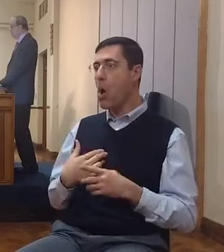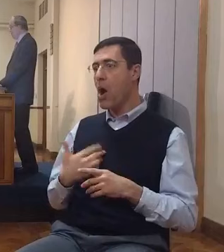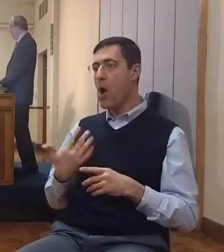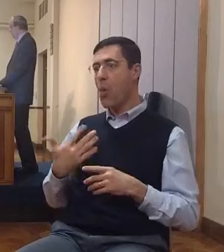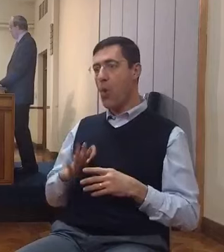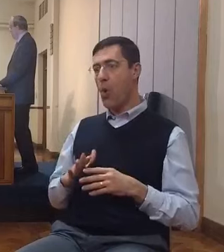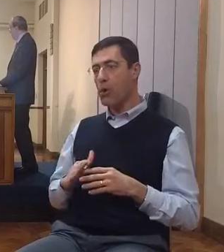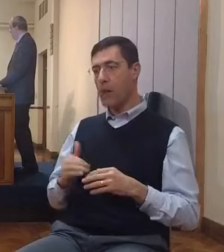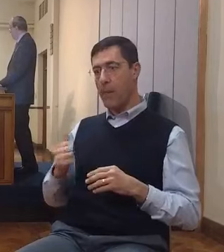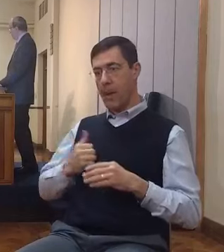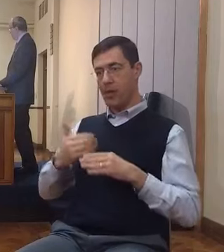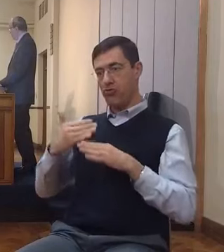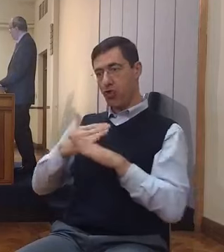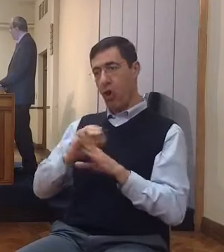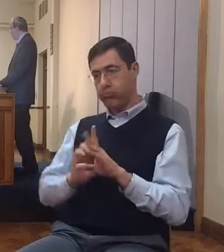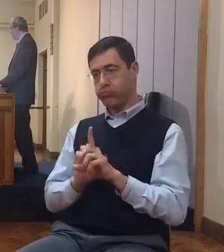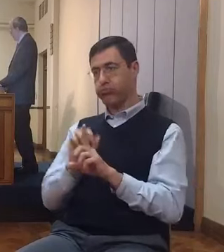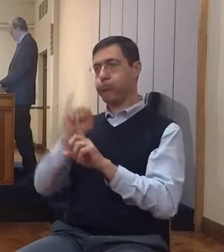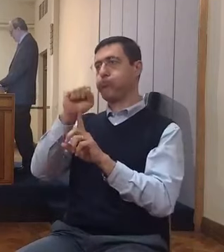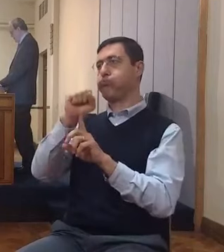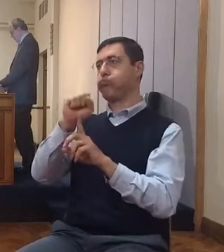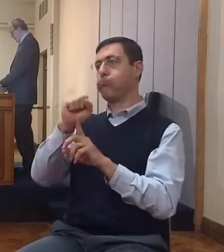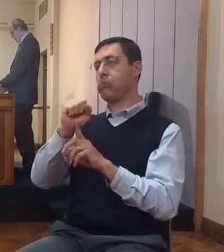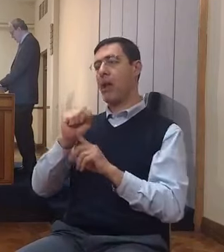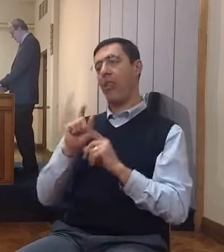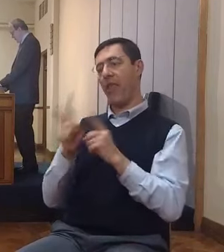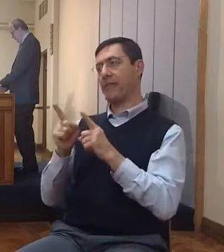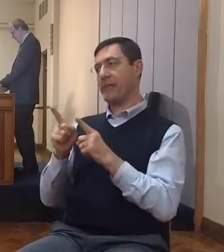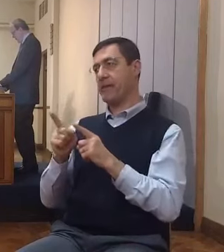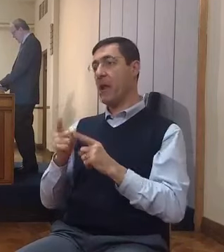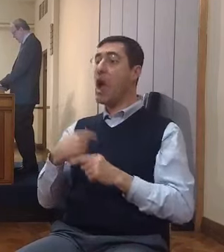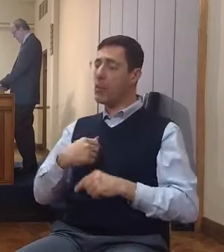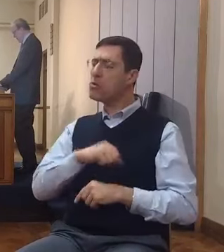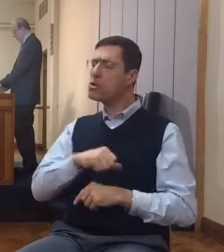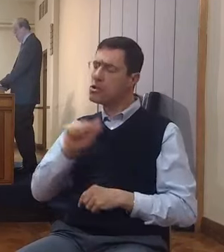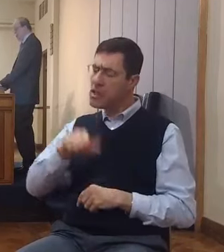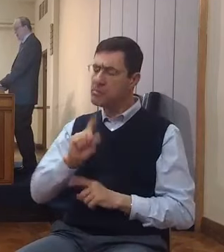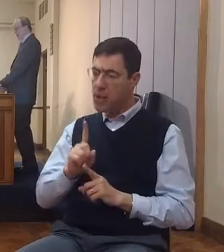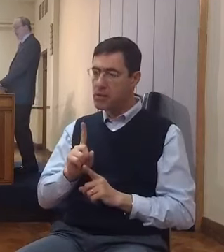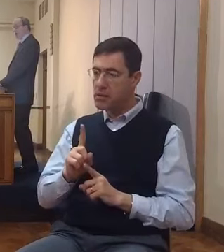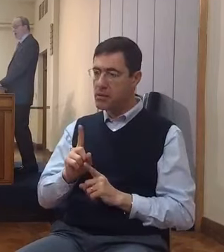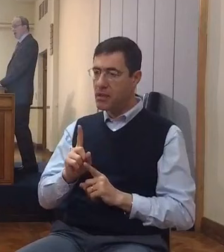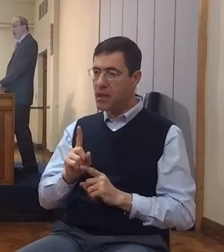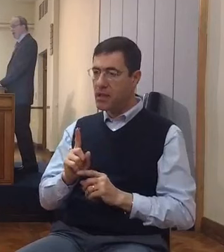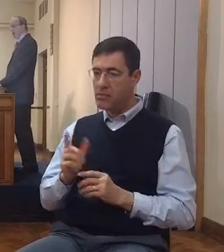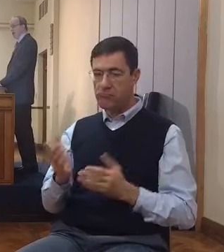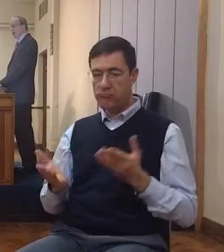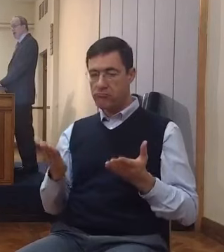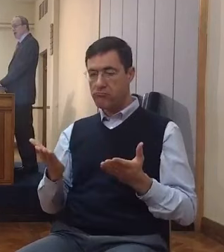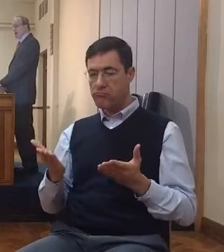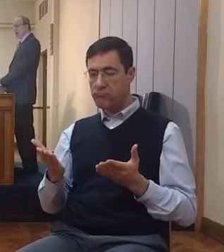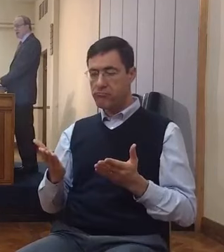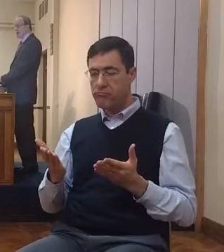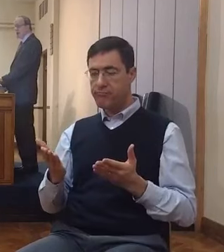my career, that's all my instincts. What do I want? Service for the